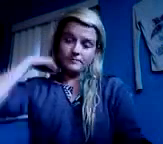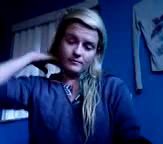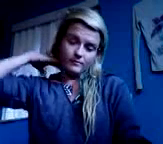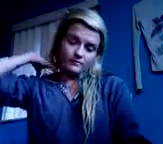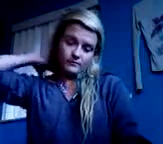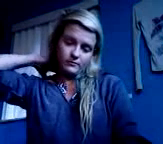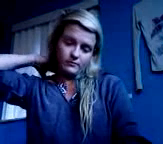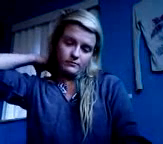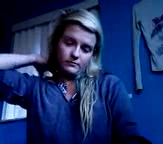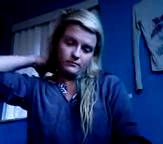And then we have 14